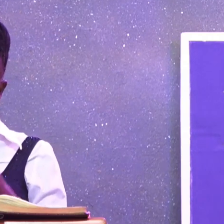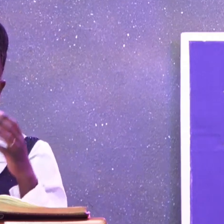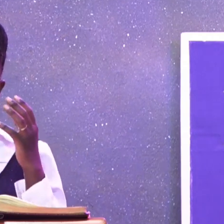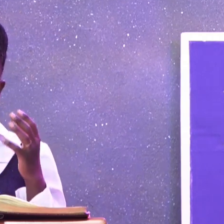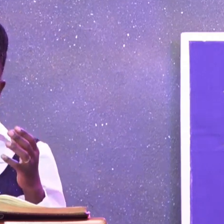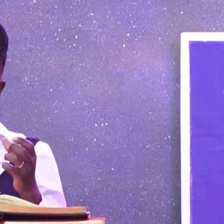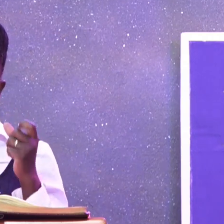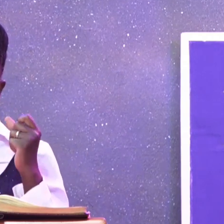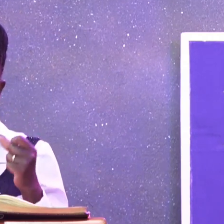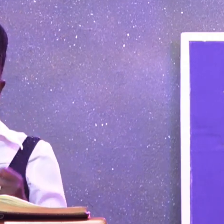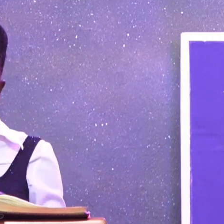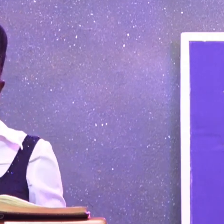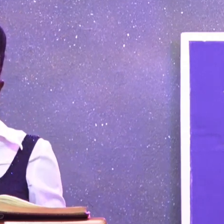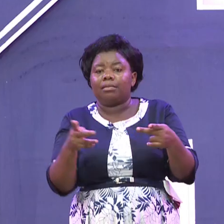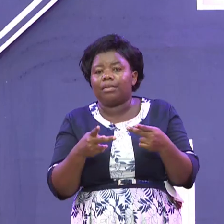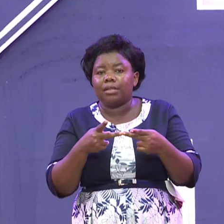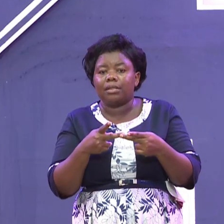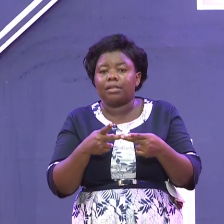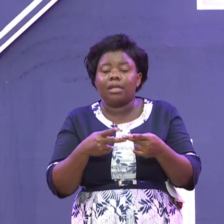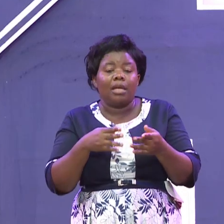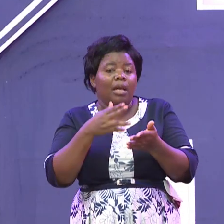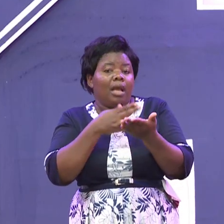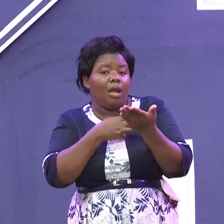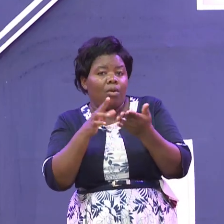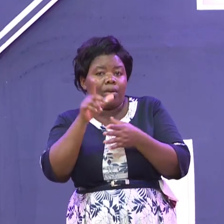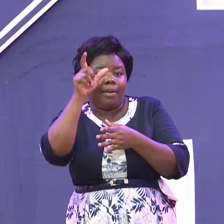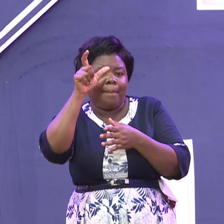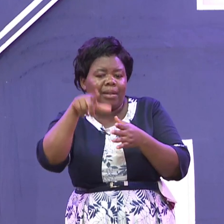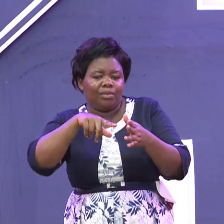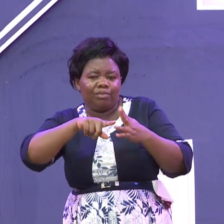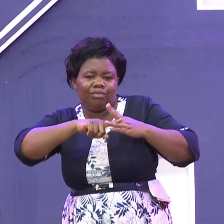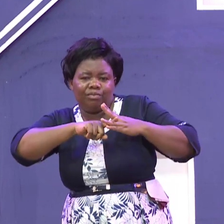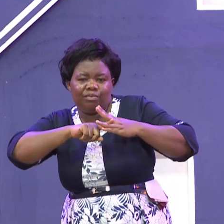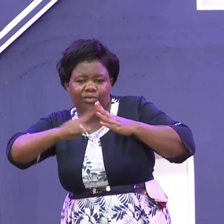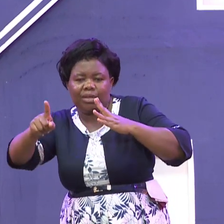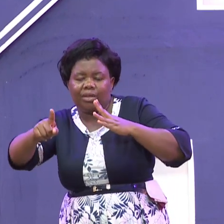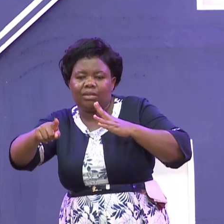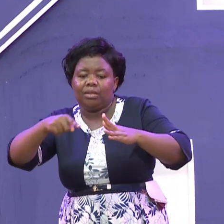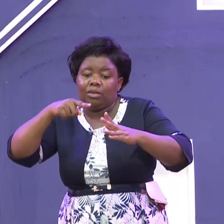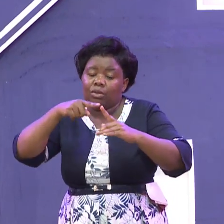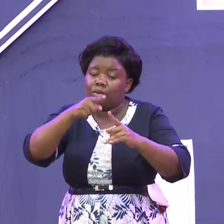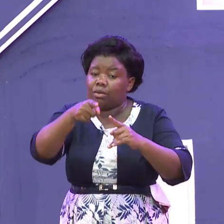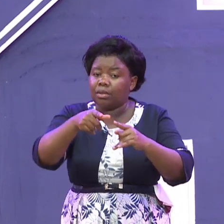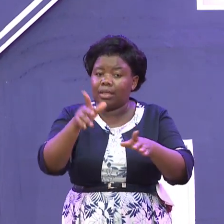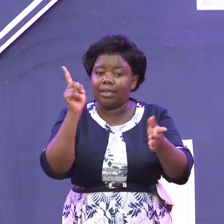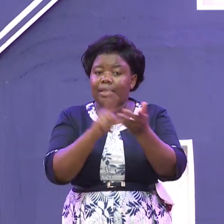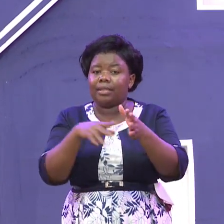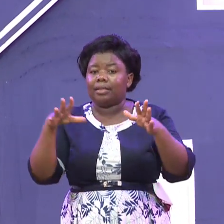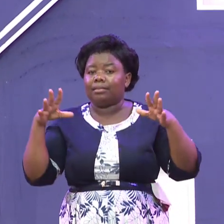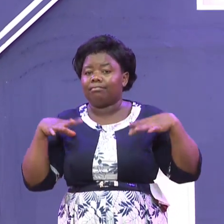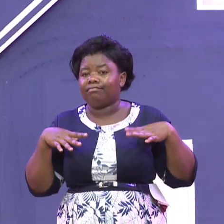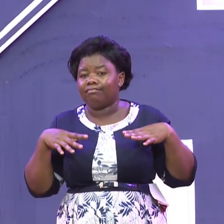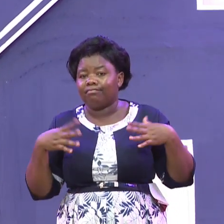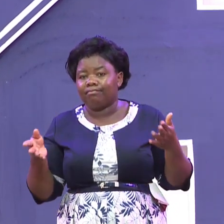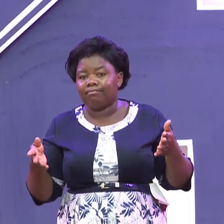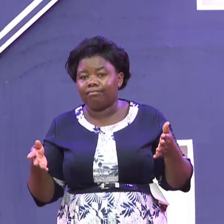ky'amaanyi. The name of the Lord is a strong tower. Omutuukirivu mwaddukira n'afuna emirembe. The righteous runs into it and is safe. Ekyo